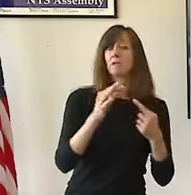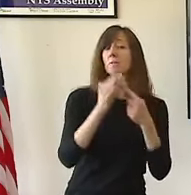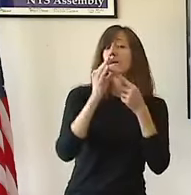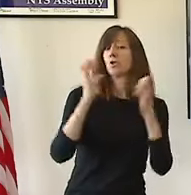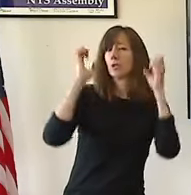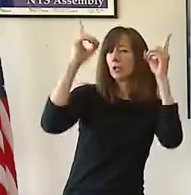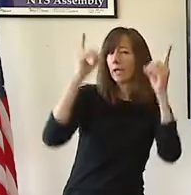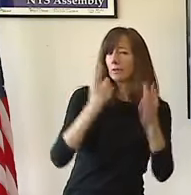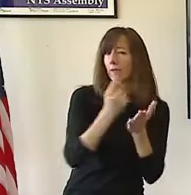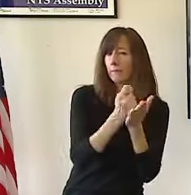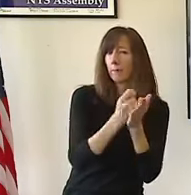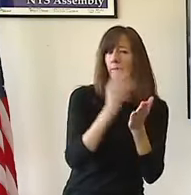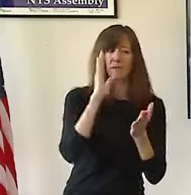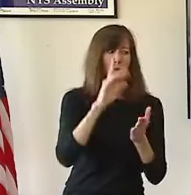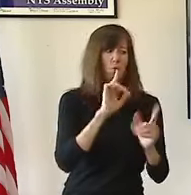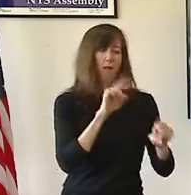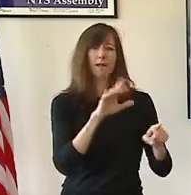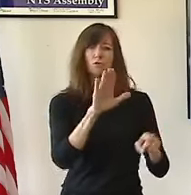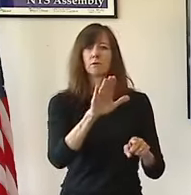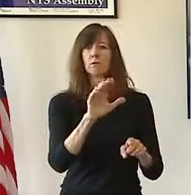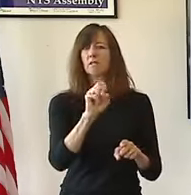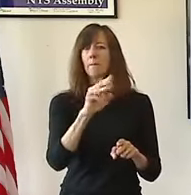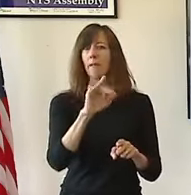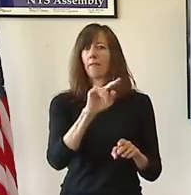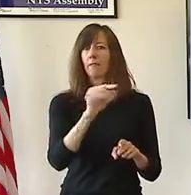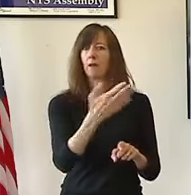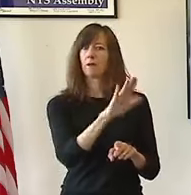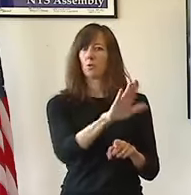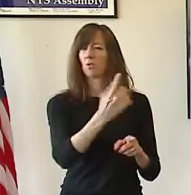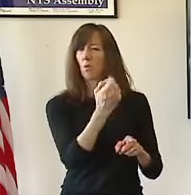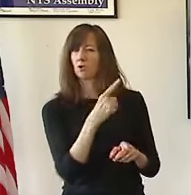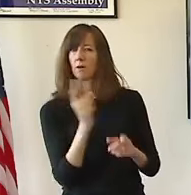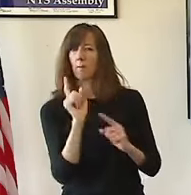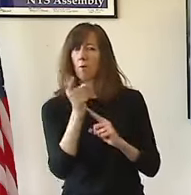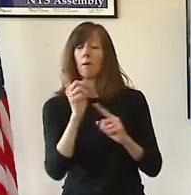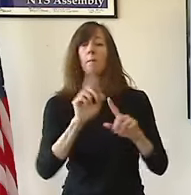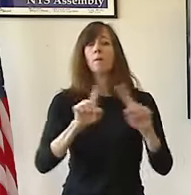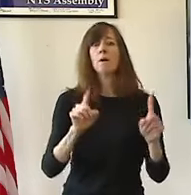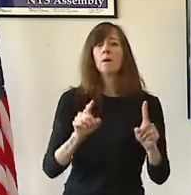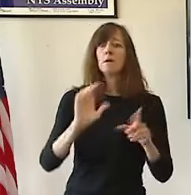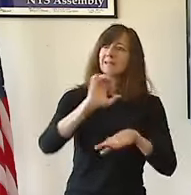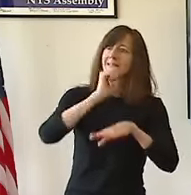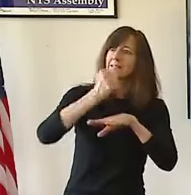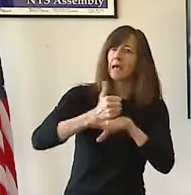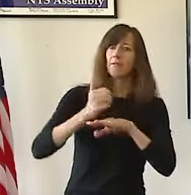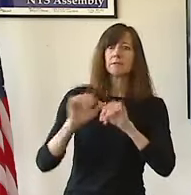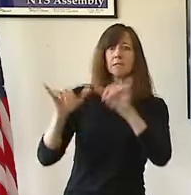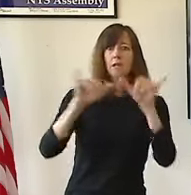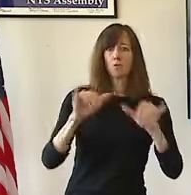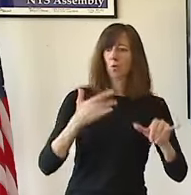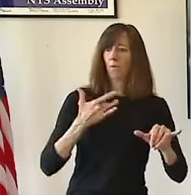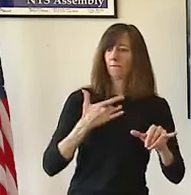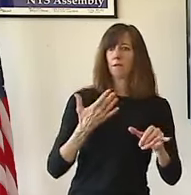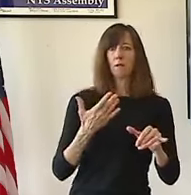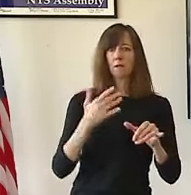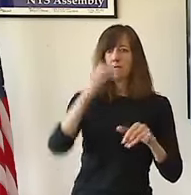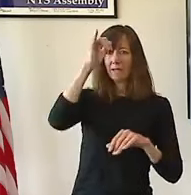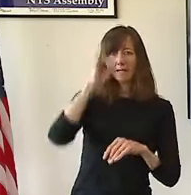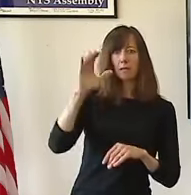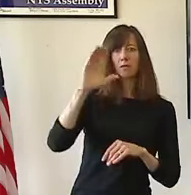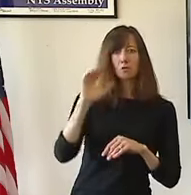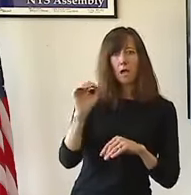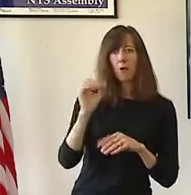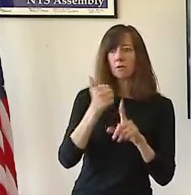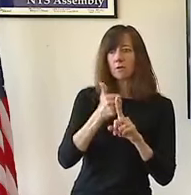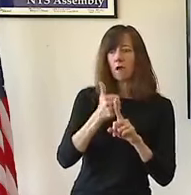get to Samantha's question in a moment. So we think that set the standard, allow the counties regionally to make those decisions, and let's move